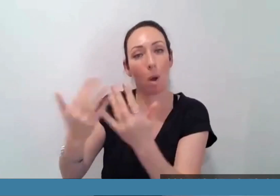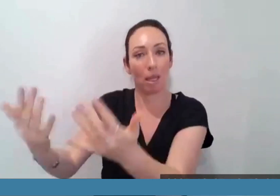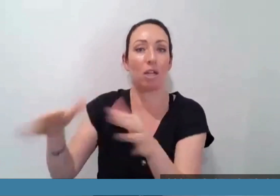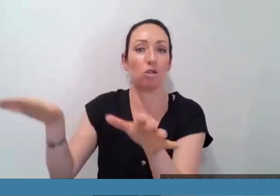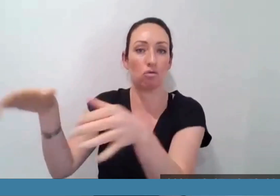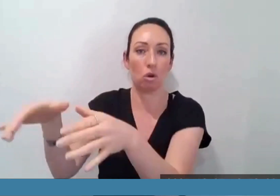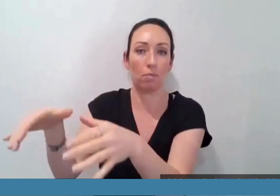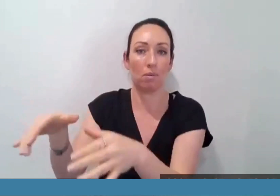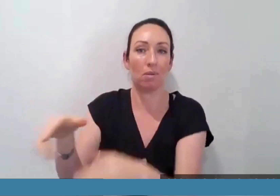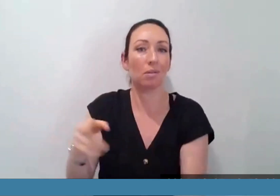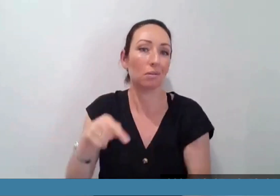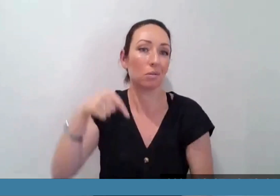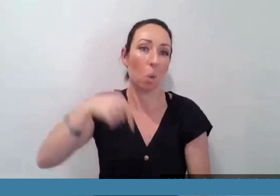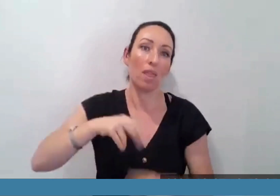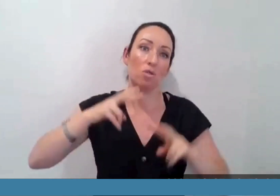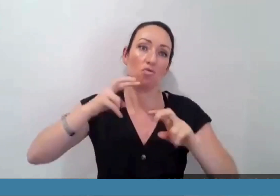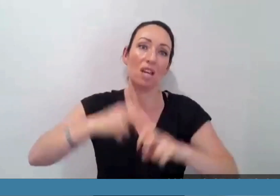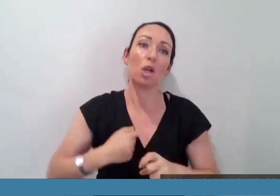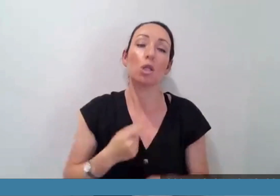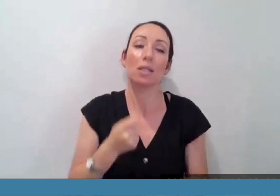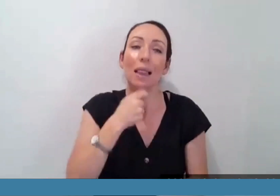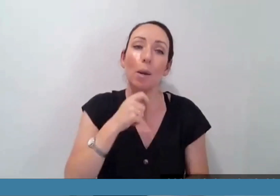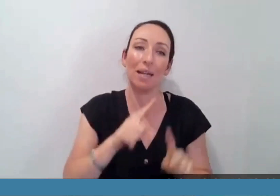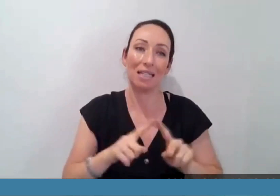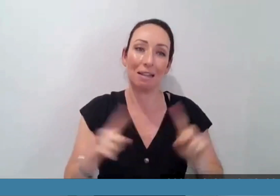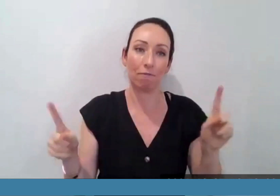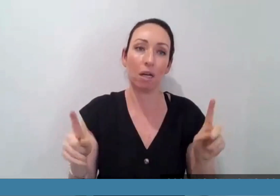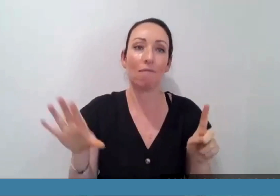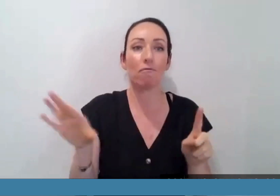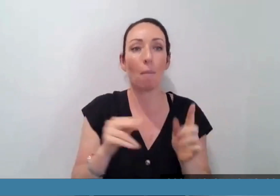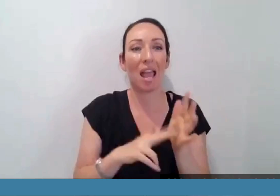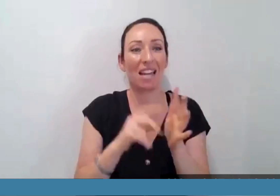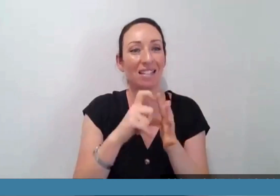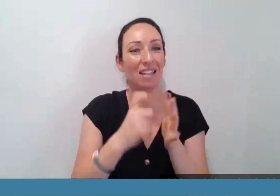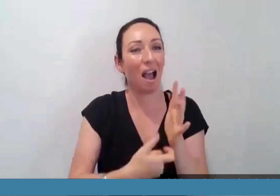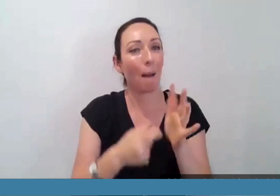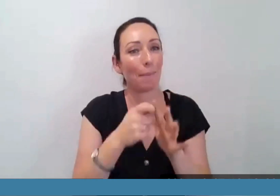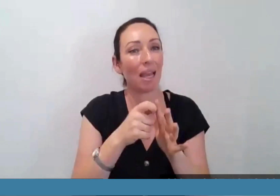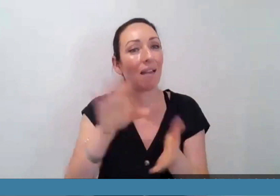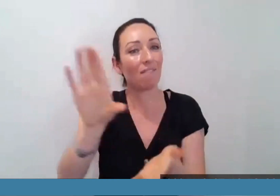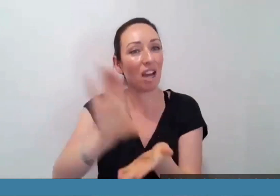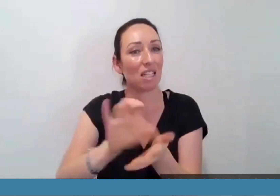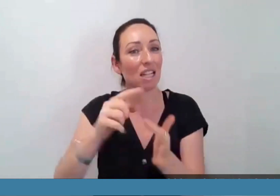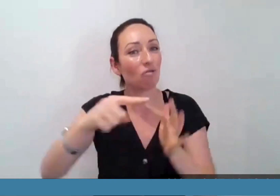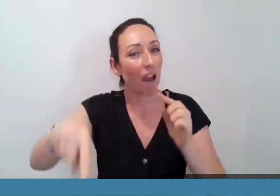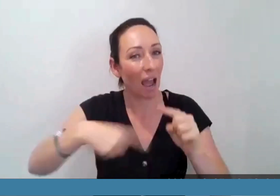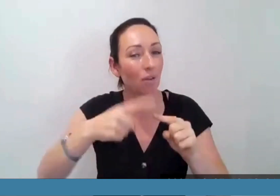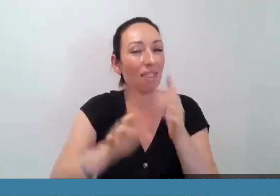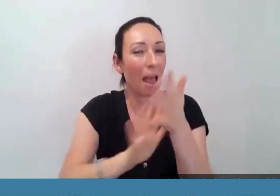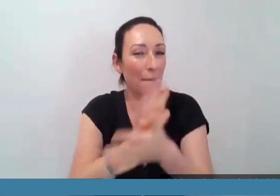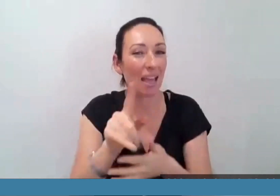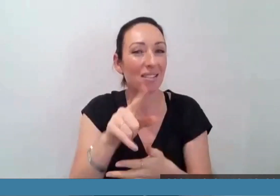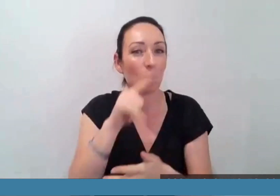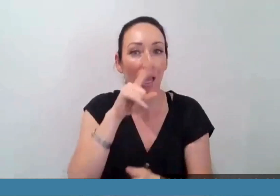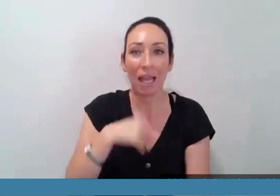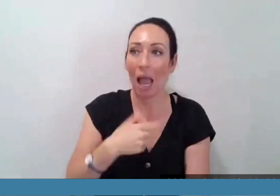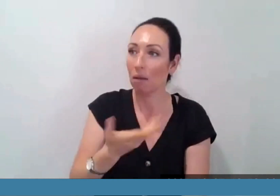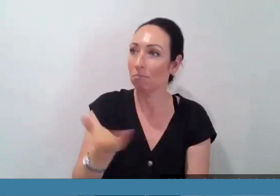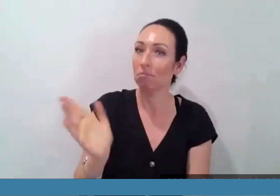research, it is different from the NDRP funding rounds, which invite applicants to submit a proposal on an